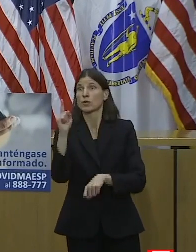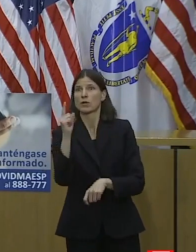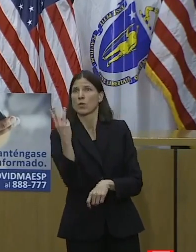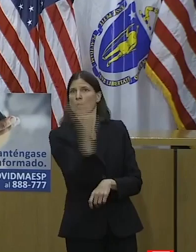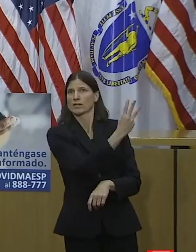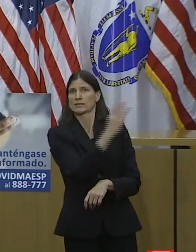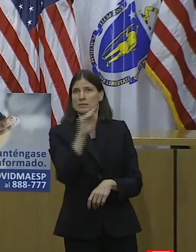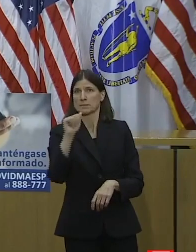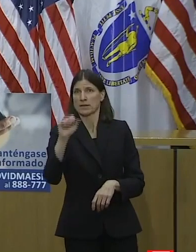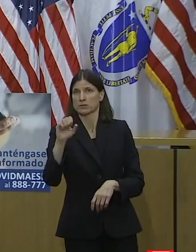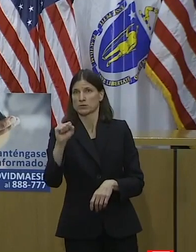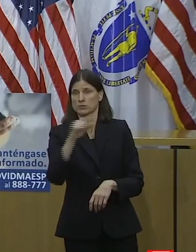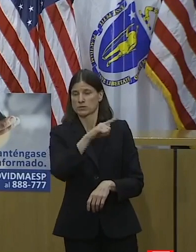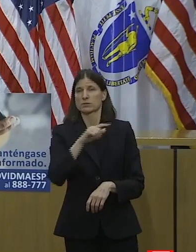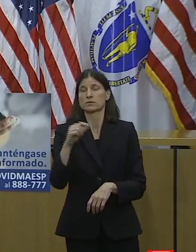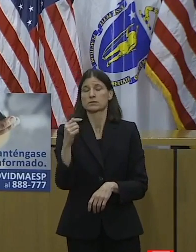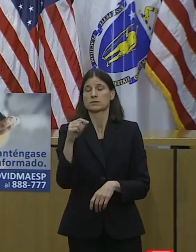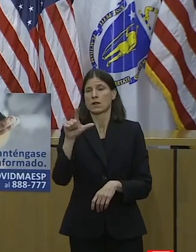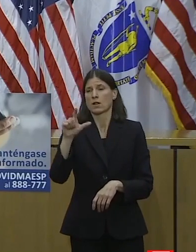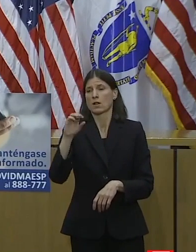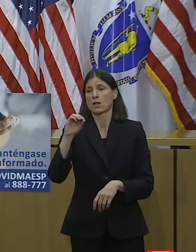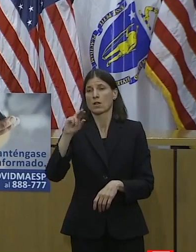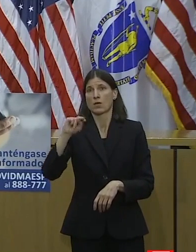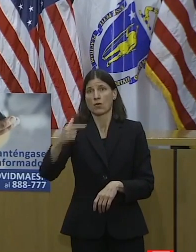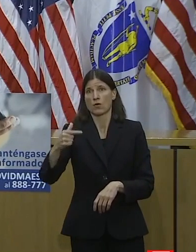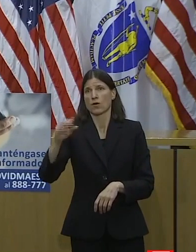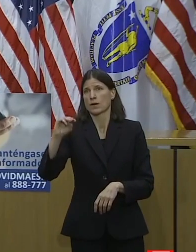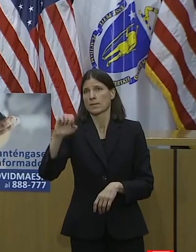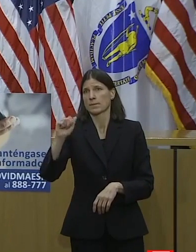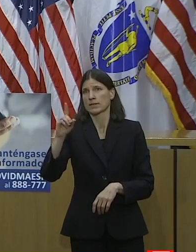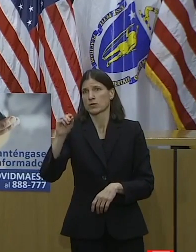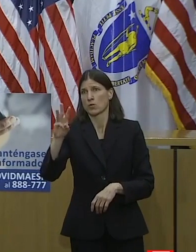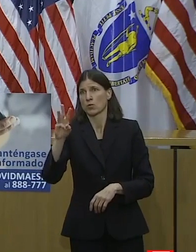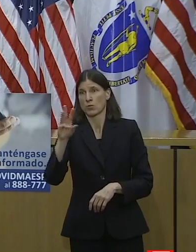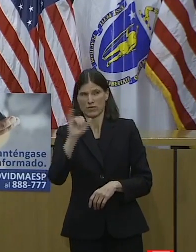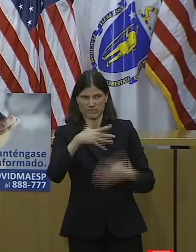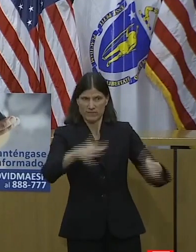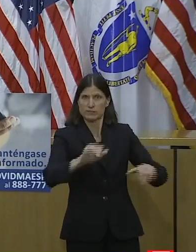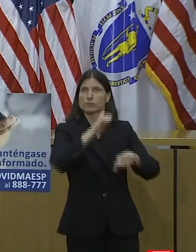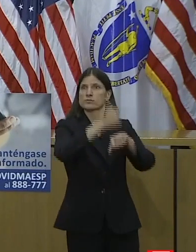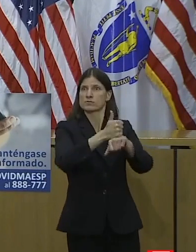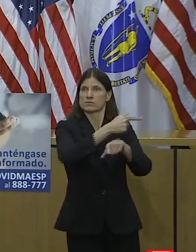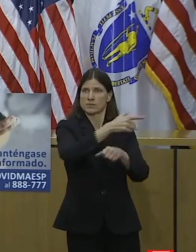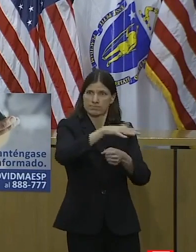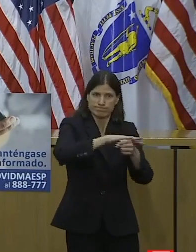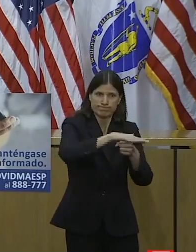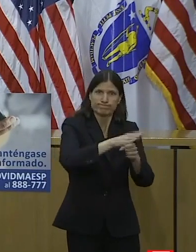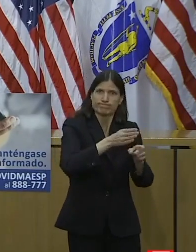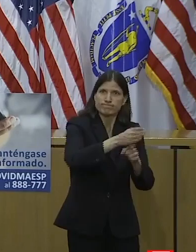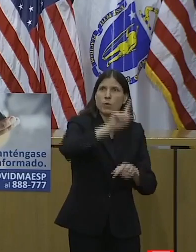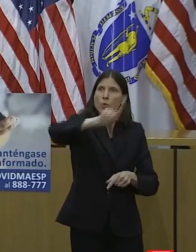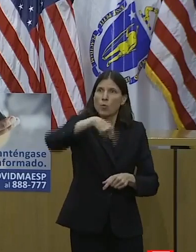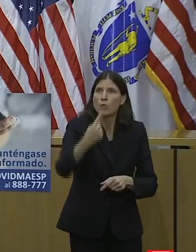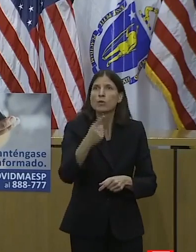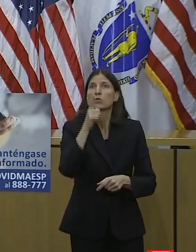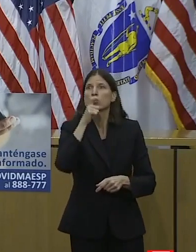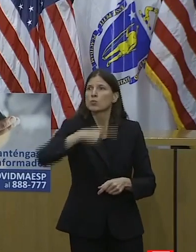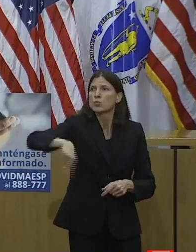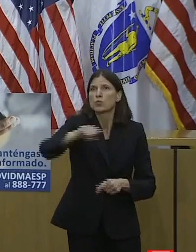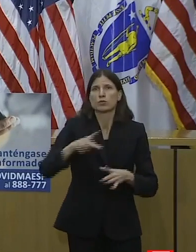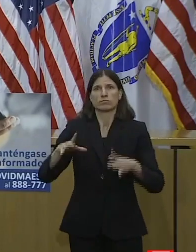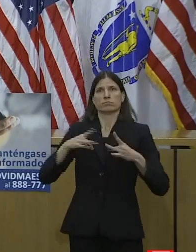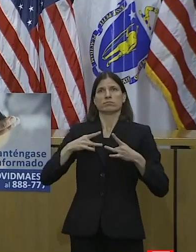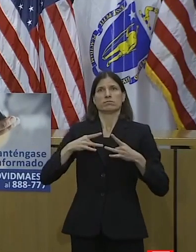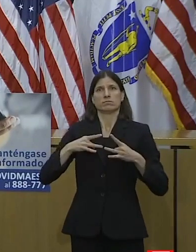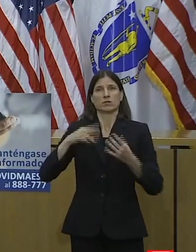COVID-19 wings within a broader nursing facility. We've built this 3-pronged approach to ensure that we have the needed capacity for